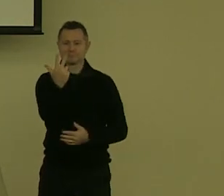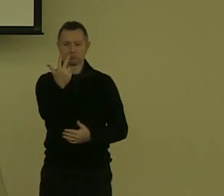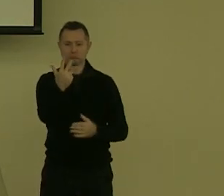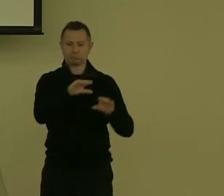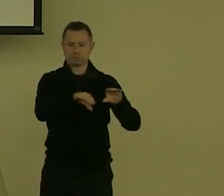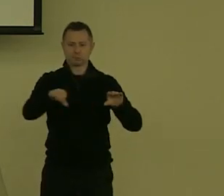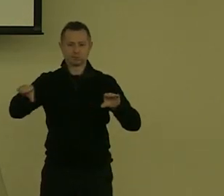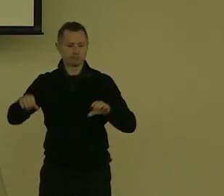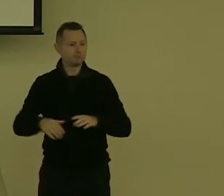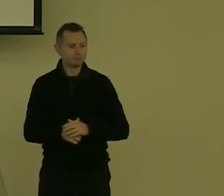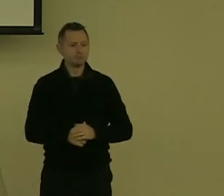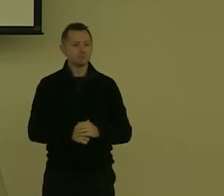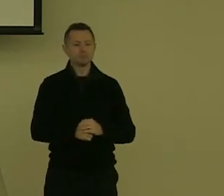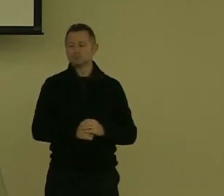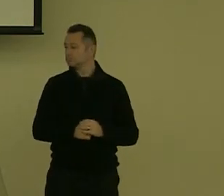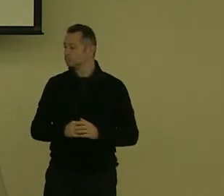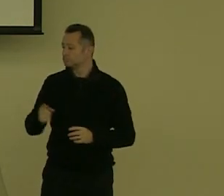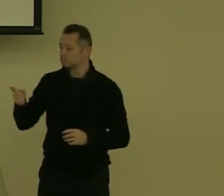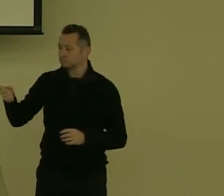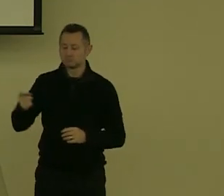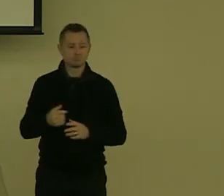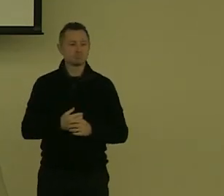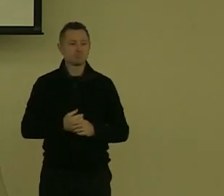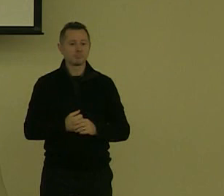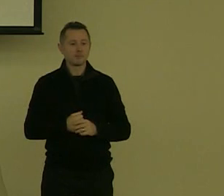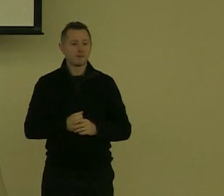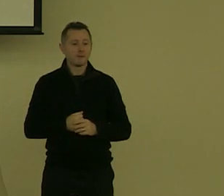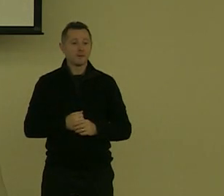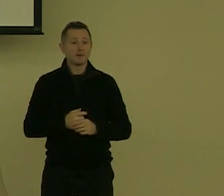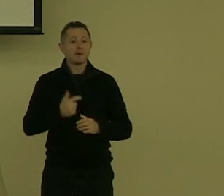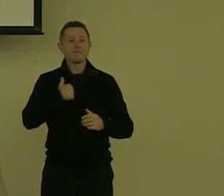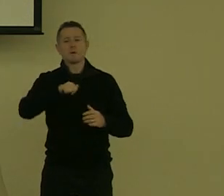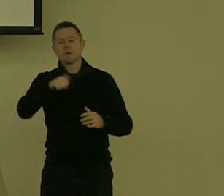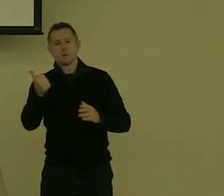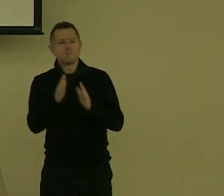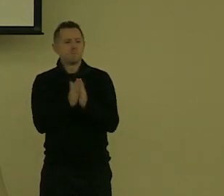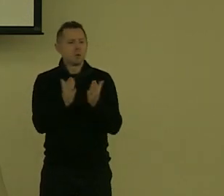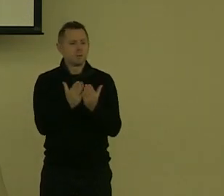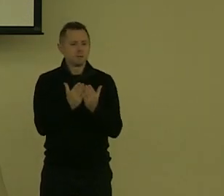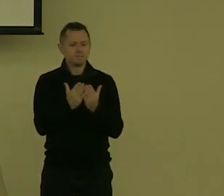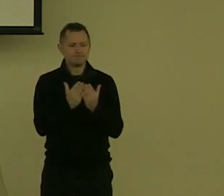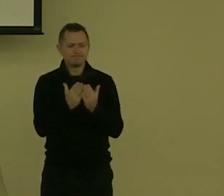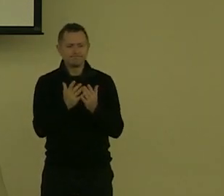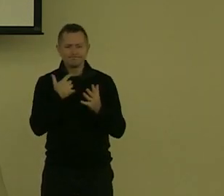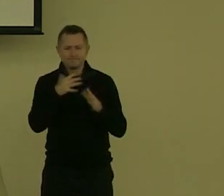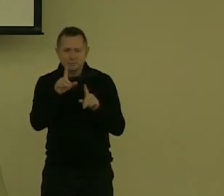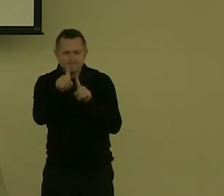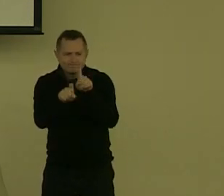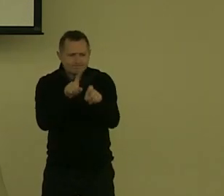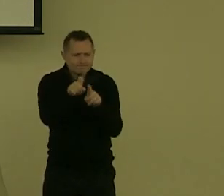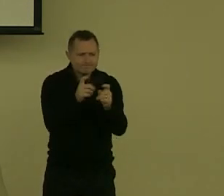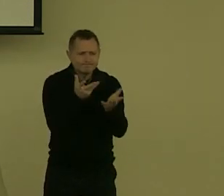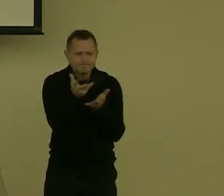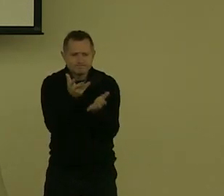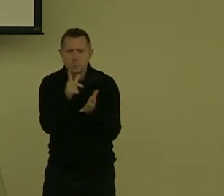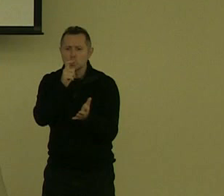Drawn, and it came out this year. I published a book of interviews with cartoonists called Outside the Box. And